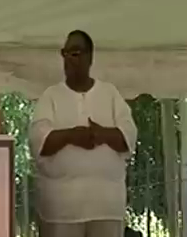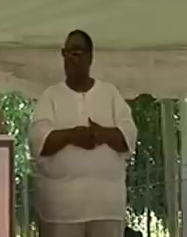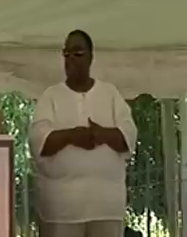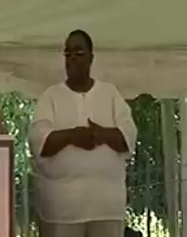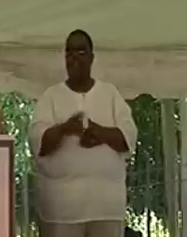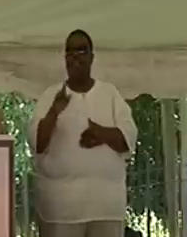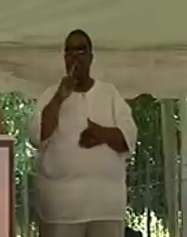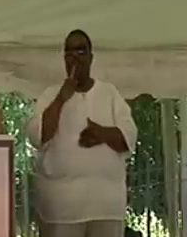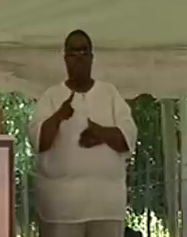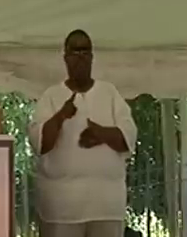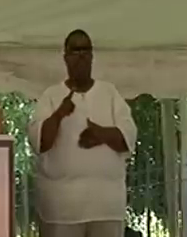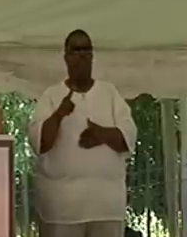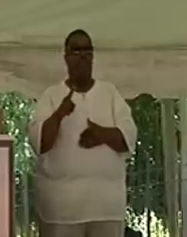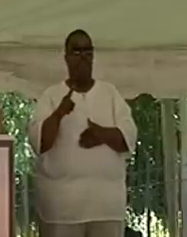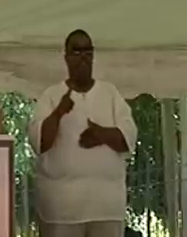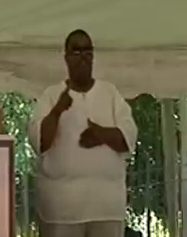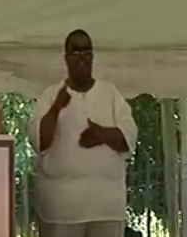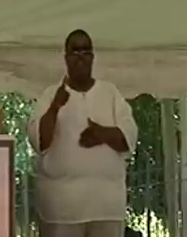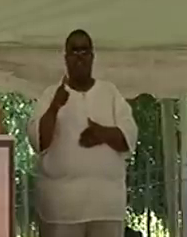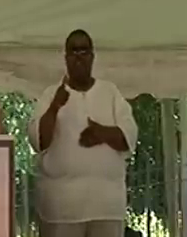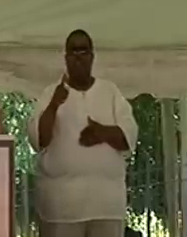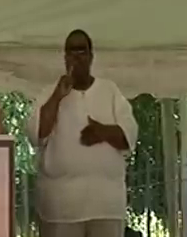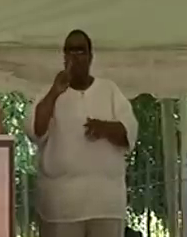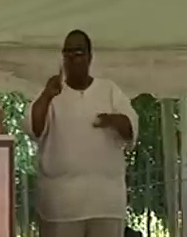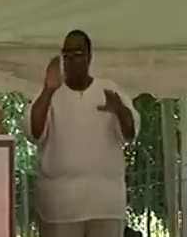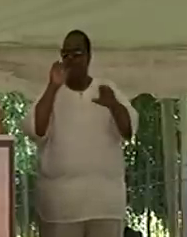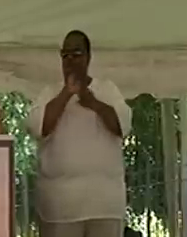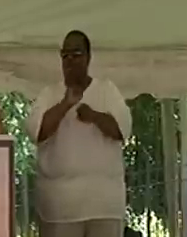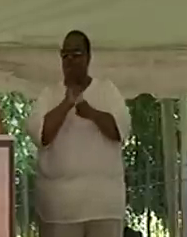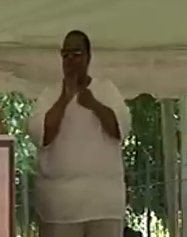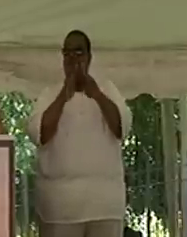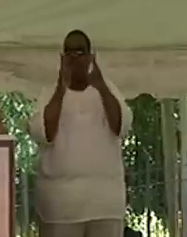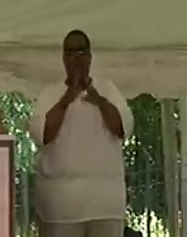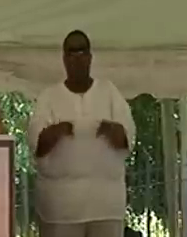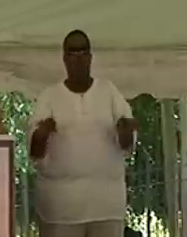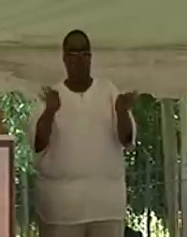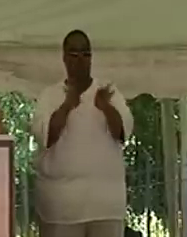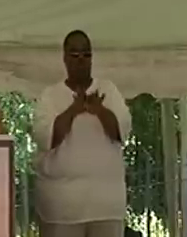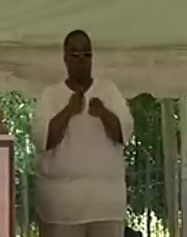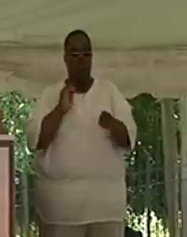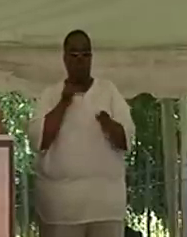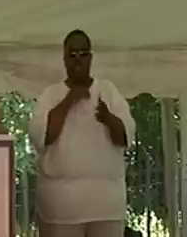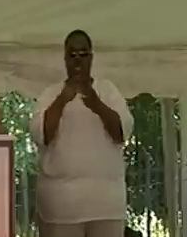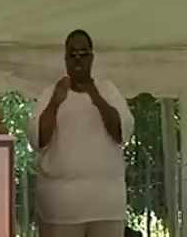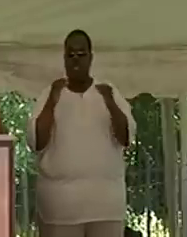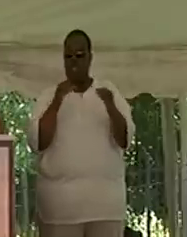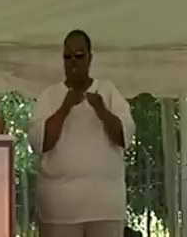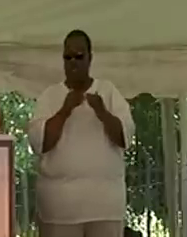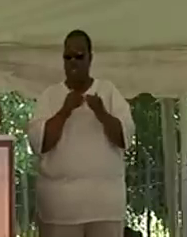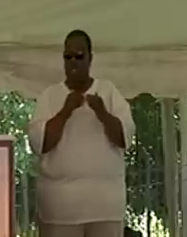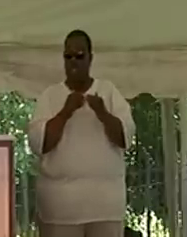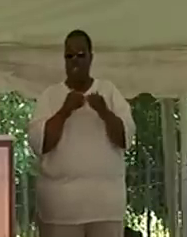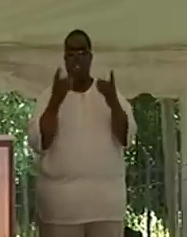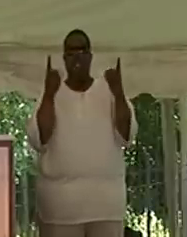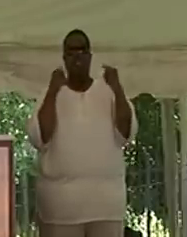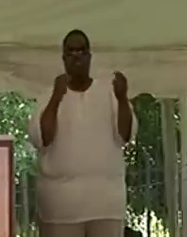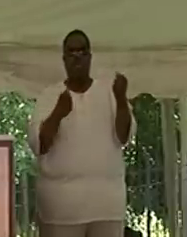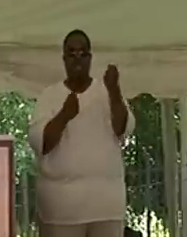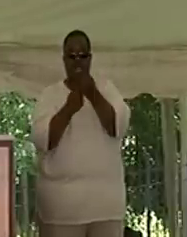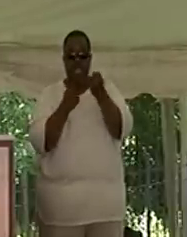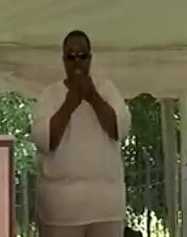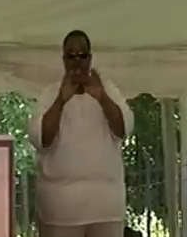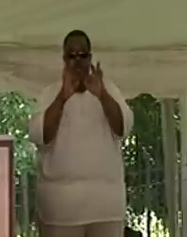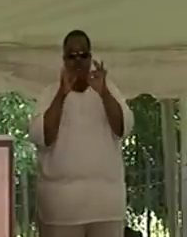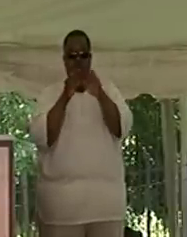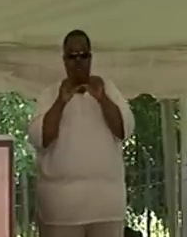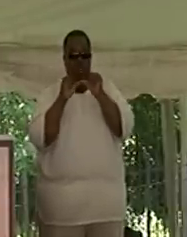And so she is back, and she is doing the work that is so important to our city, and that is trying to help keep our